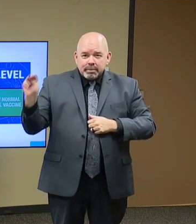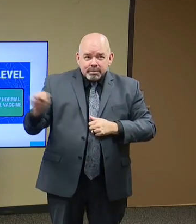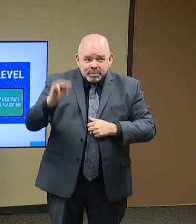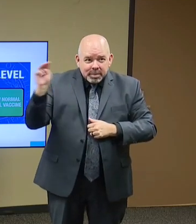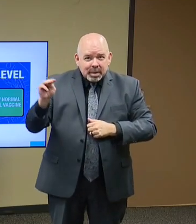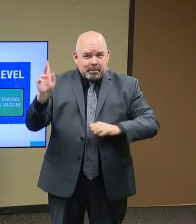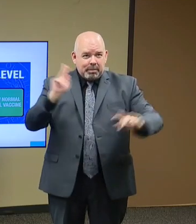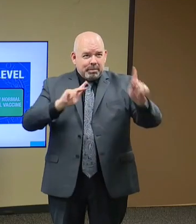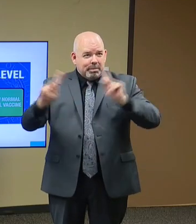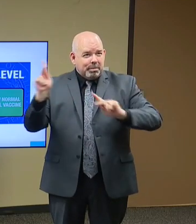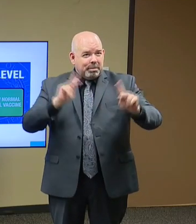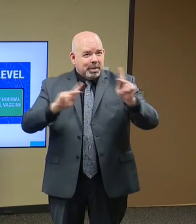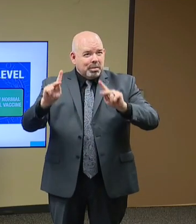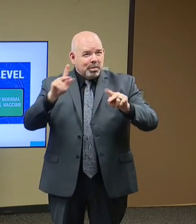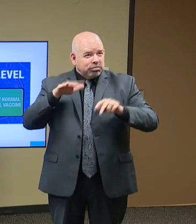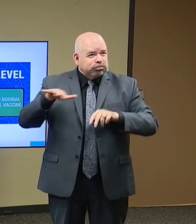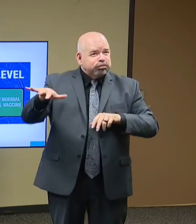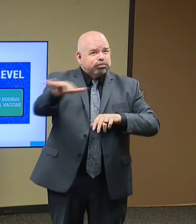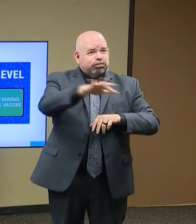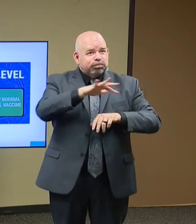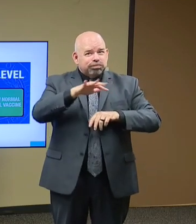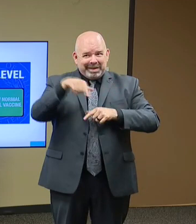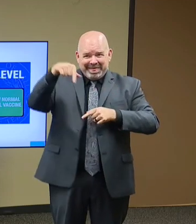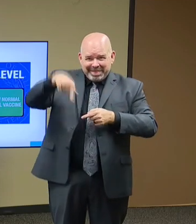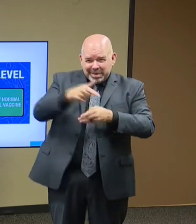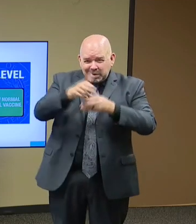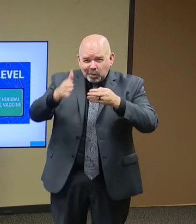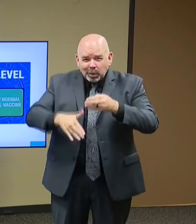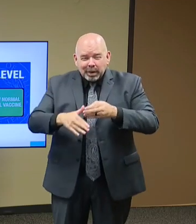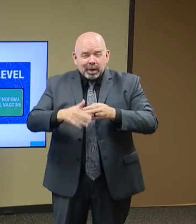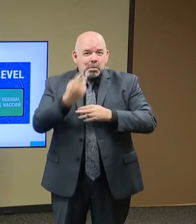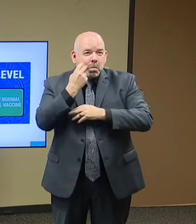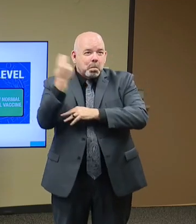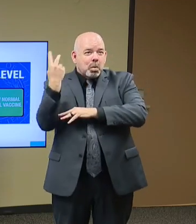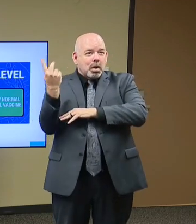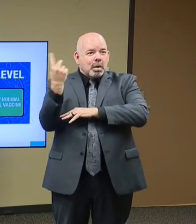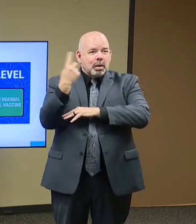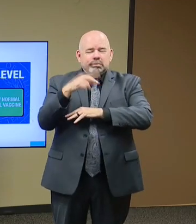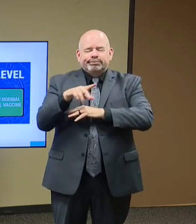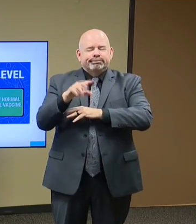opening stuff right, then we've got a really good shot to get